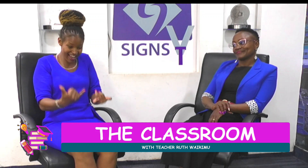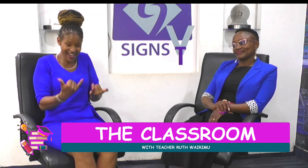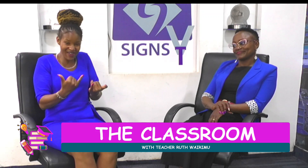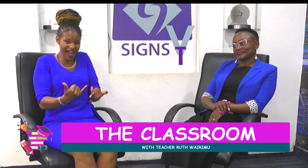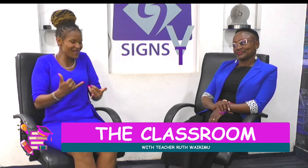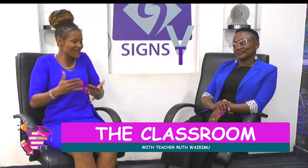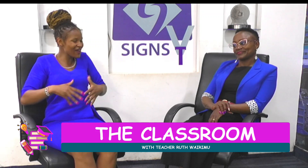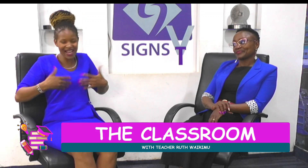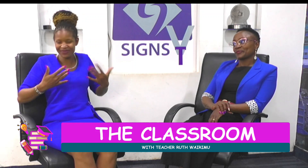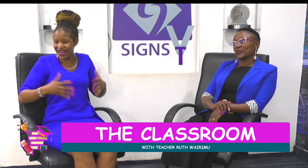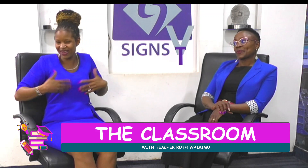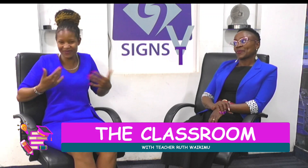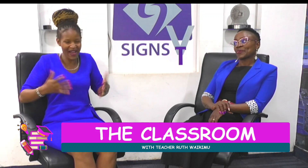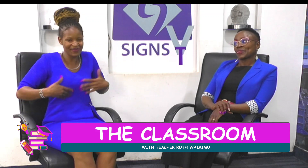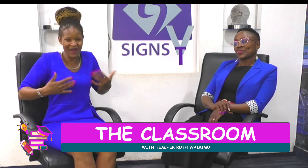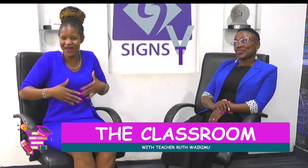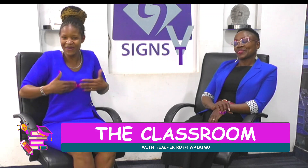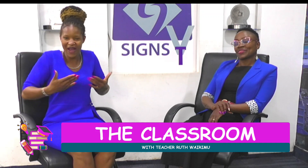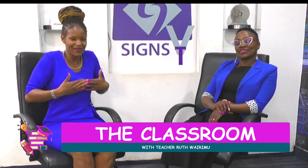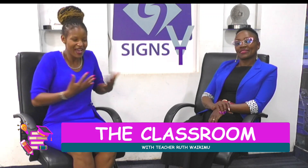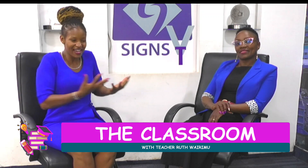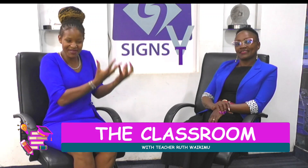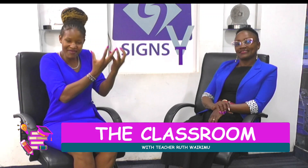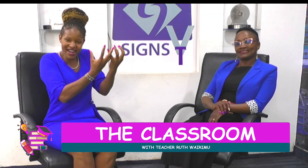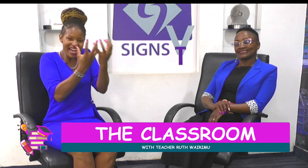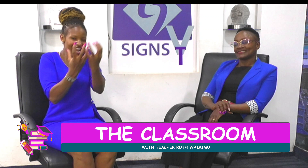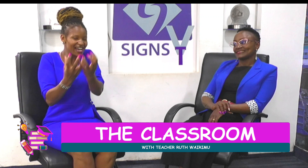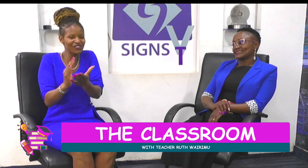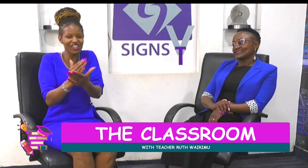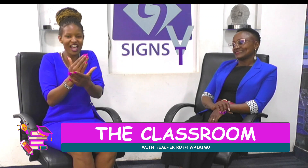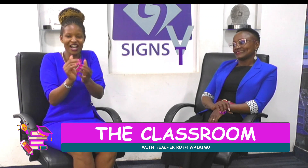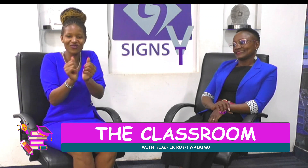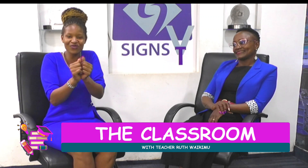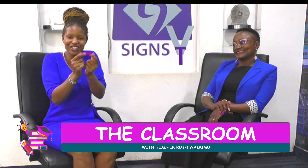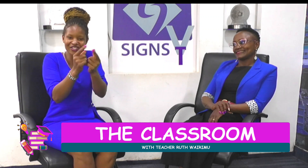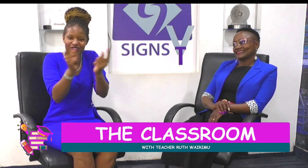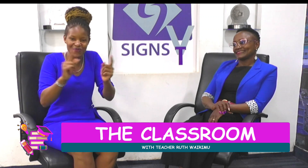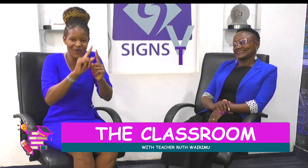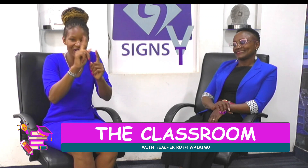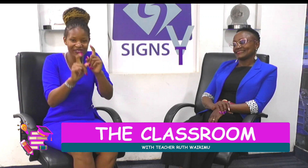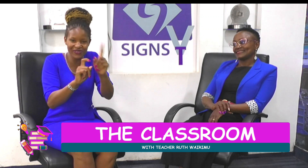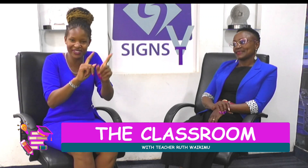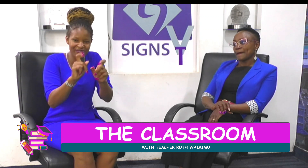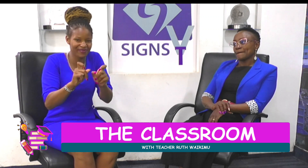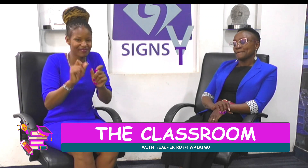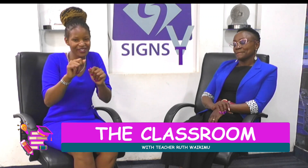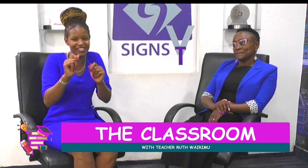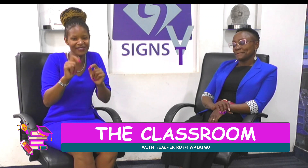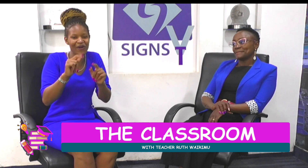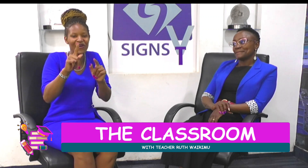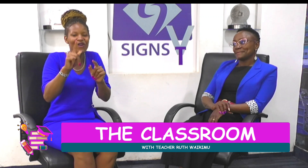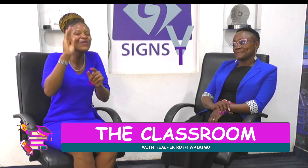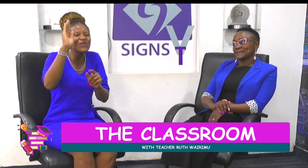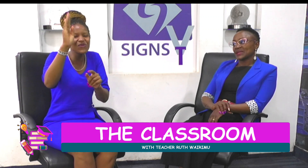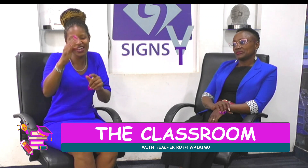Welcome back again, viewers, for the interesting conversation that we are sharing with you today.